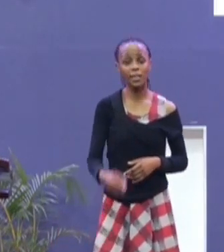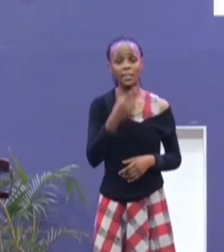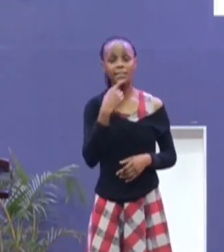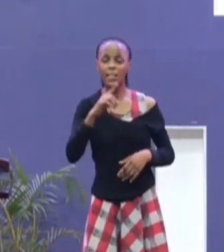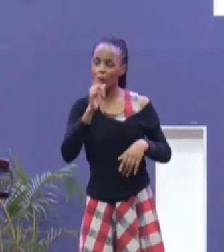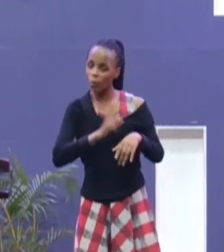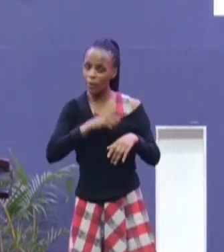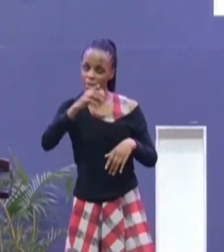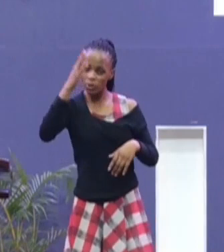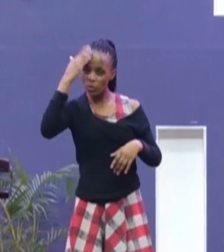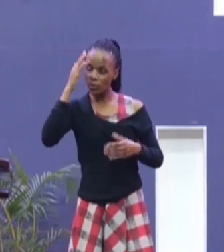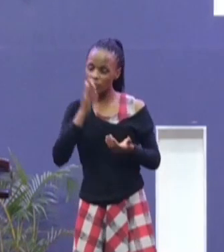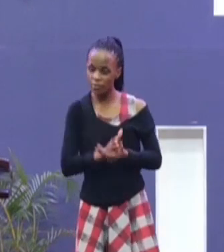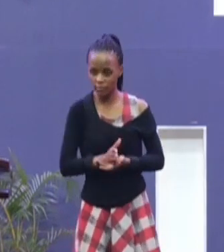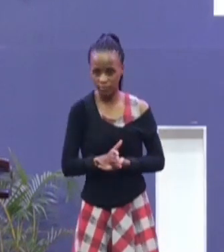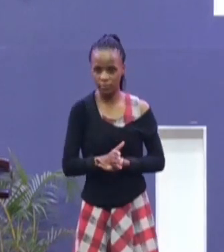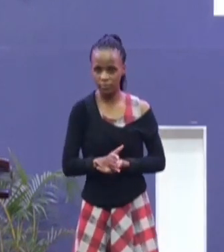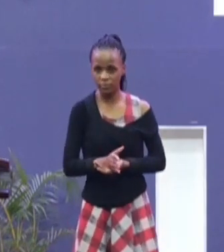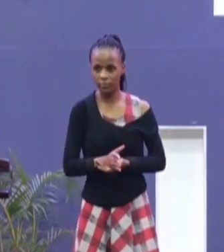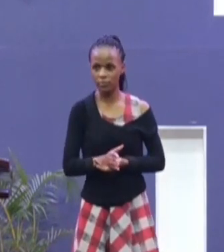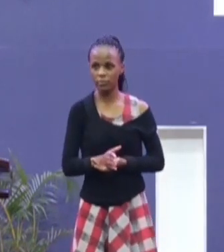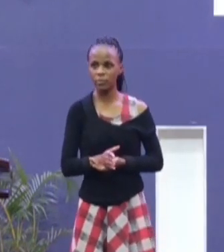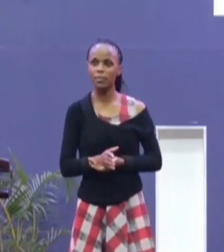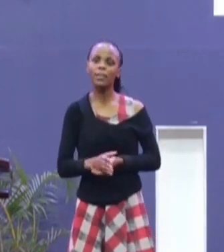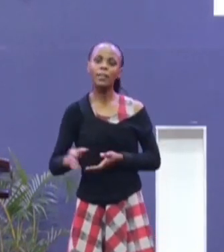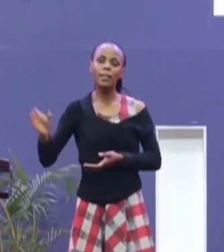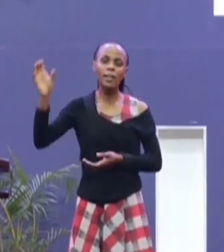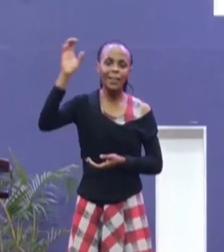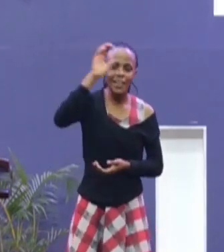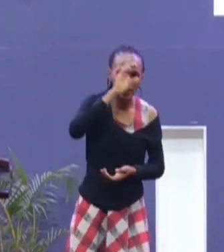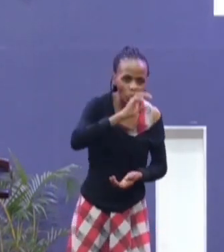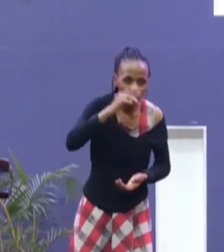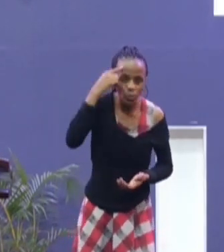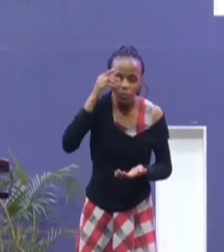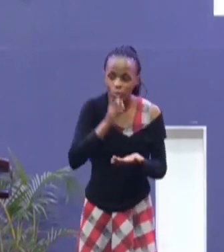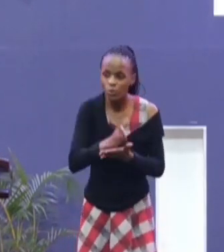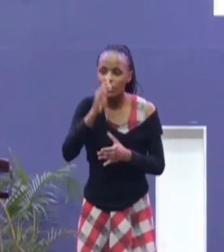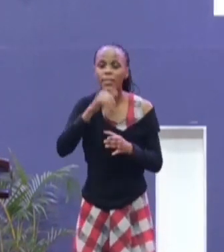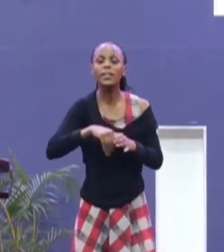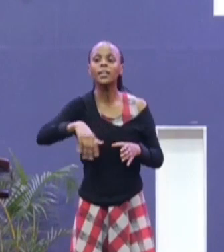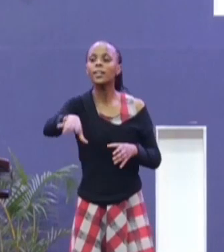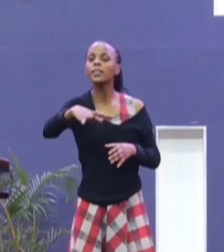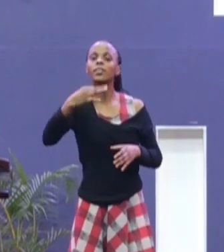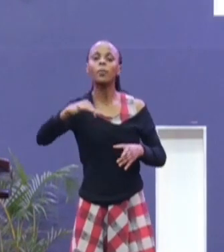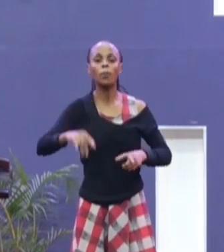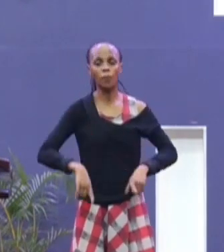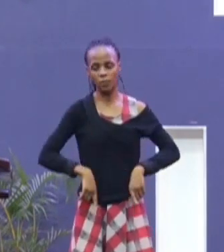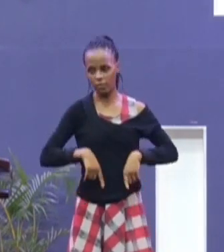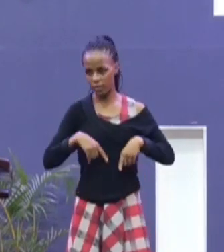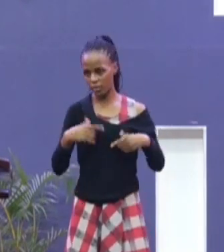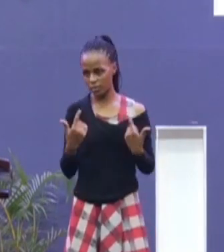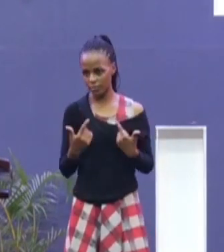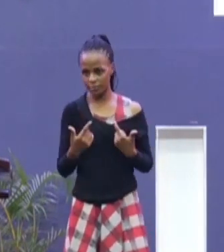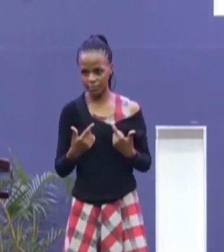truth, agamba we mulimanya amazima, look out for the truth in that aspect of life. Nonya amazima ag'ekitundu